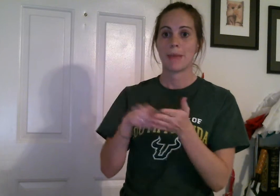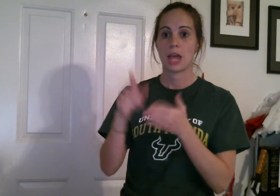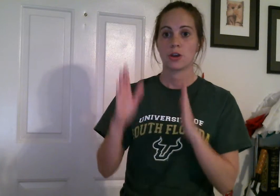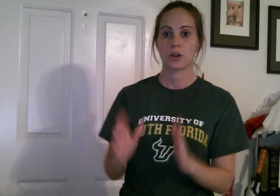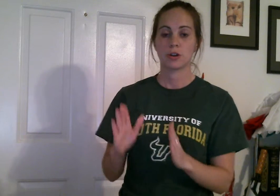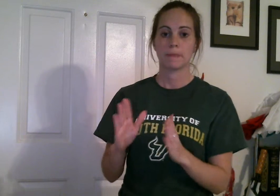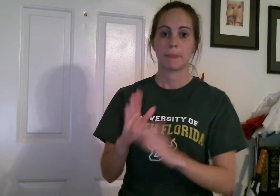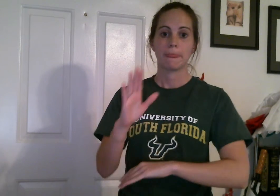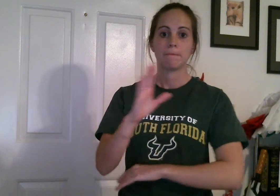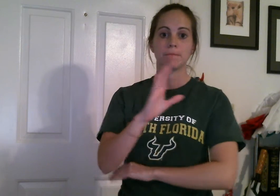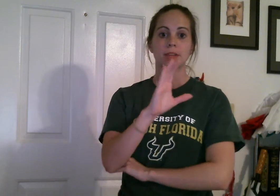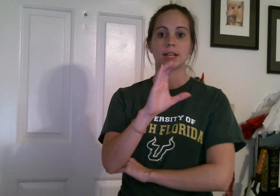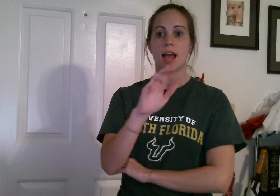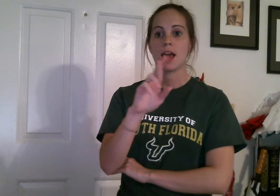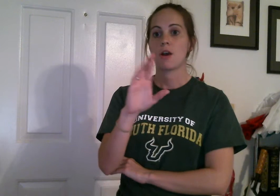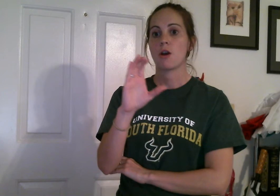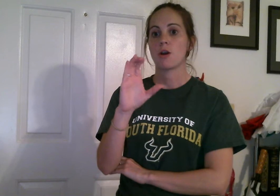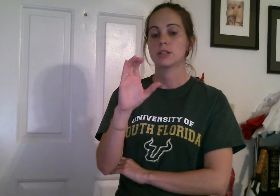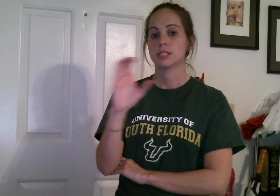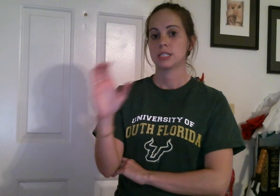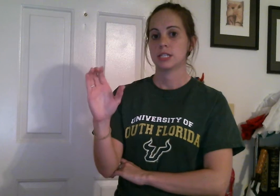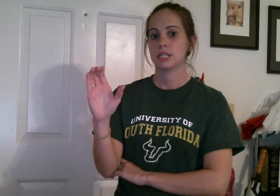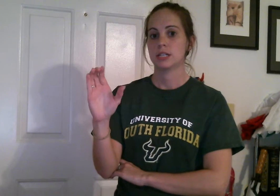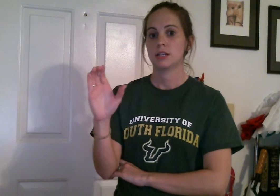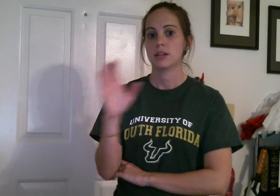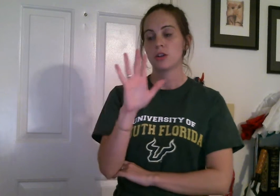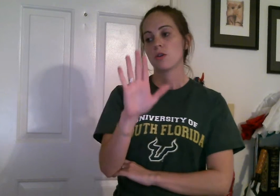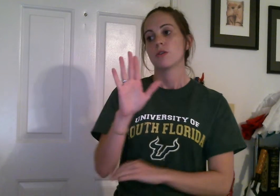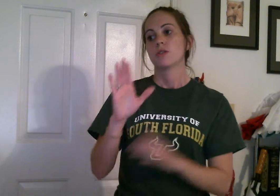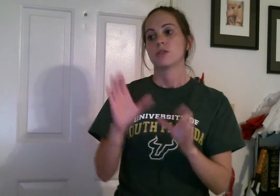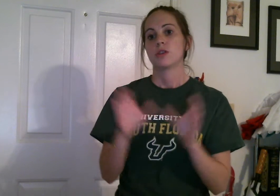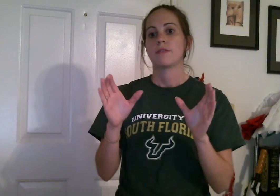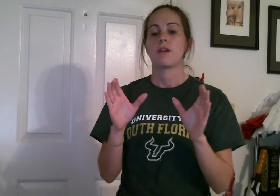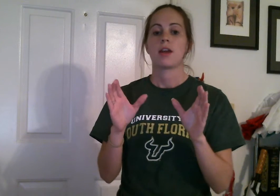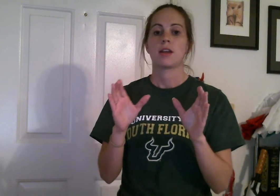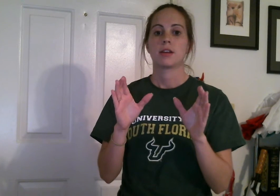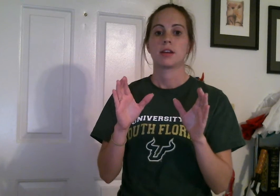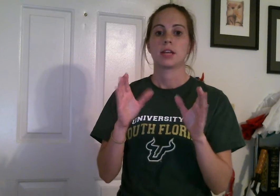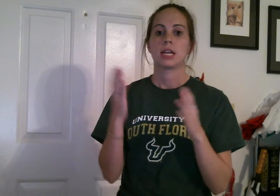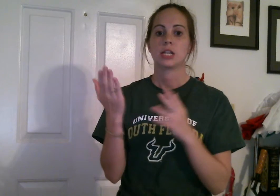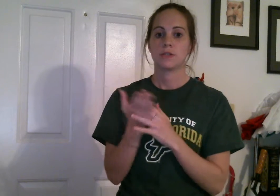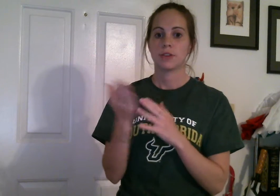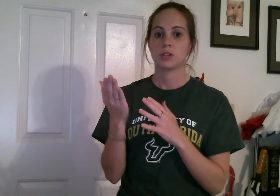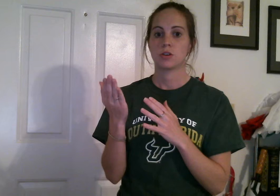the CIRCC is your Certified Interventional